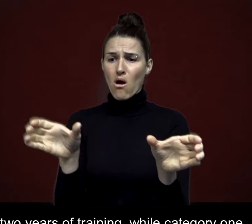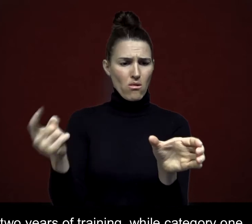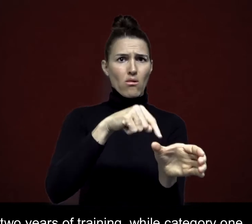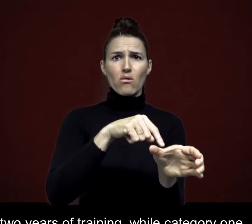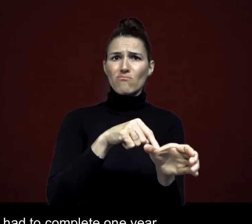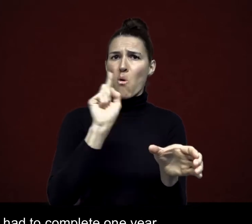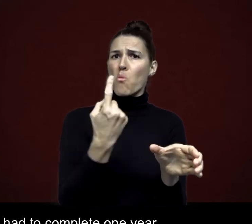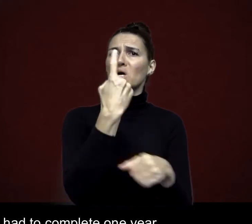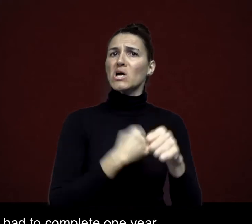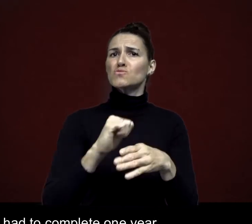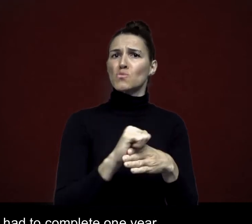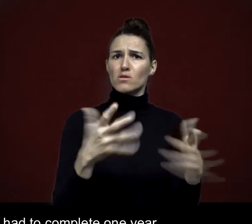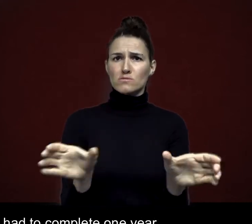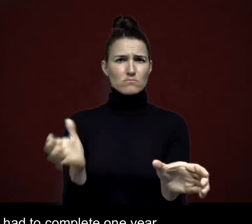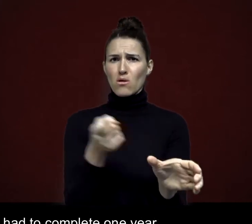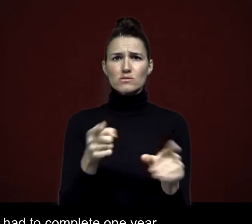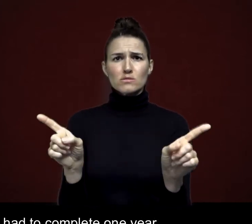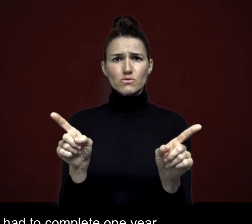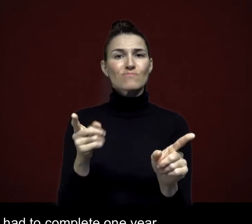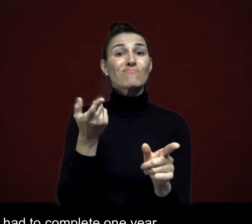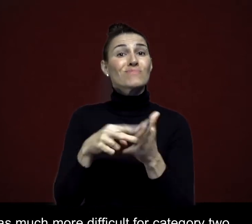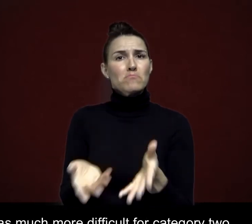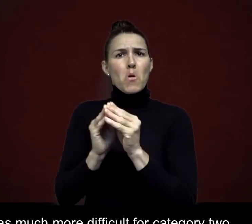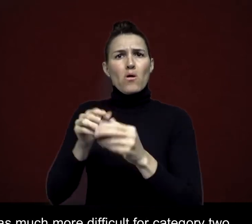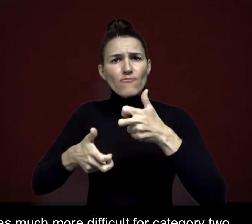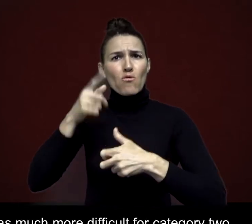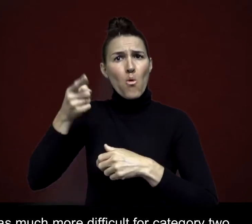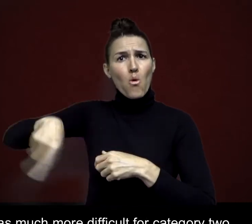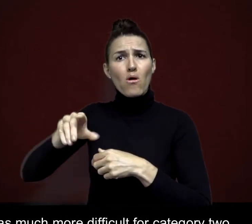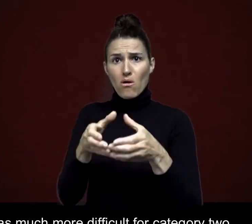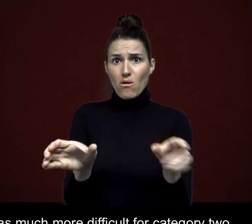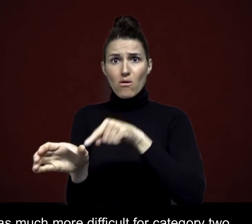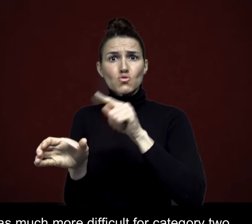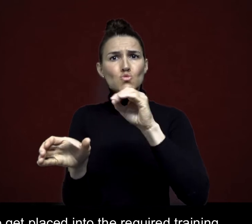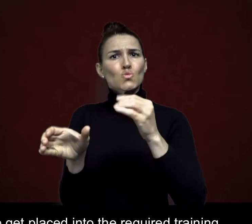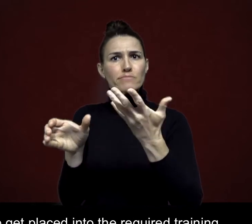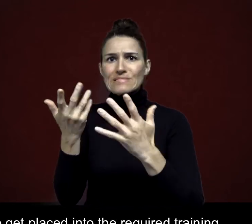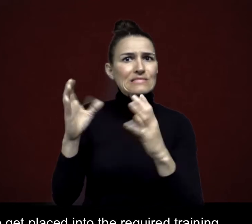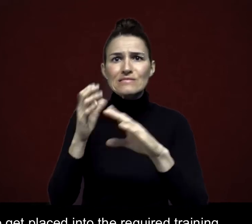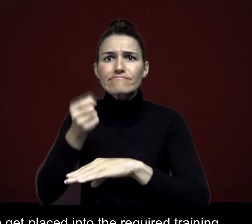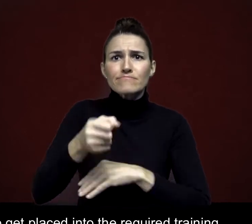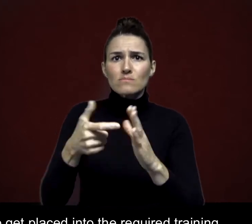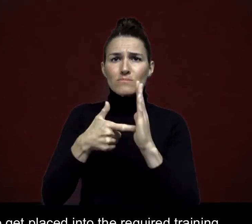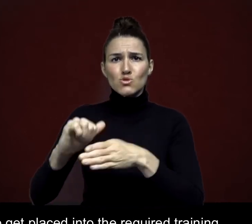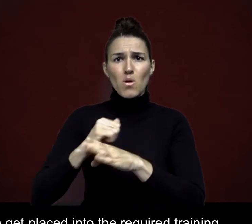1 doctors only had to complete 1 year. Further, it was much more difficult for Category 2 graduates to get placed into the required